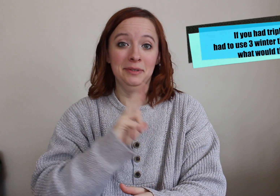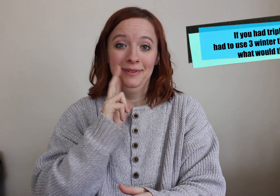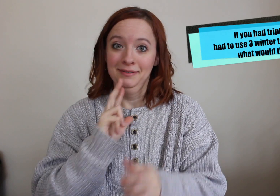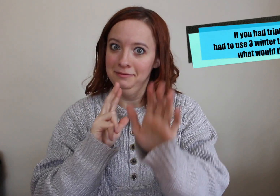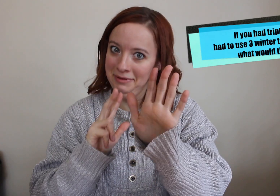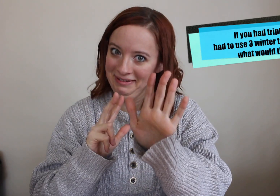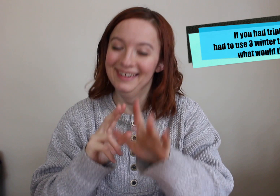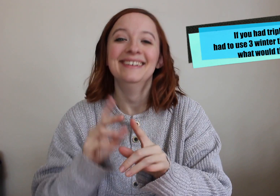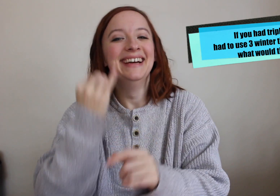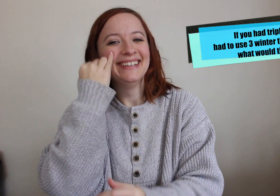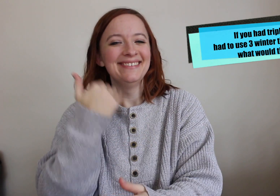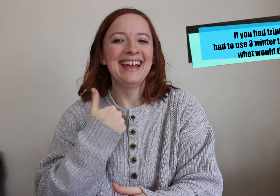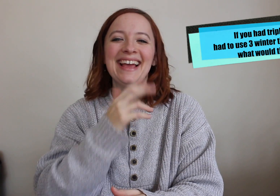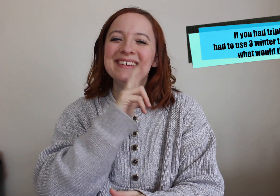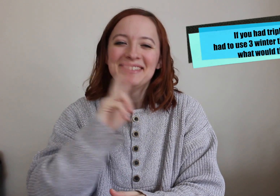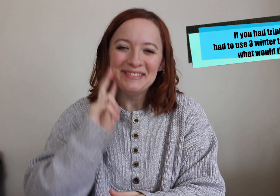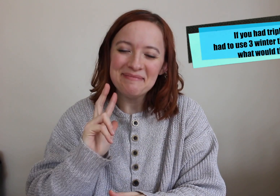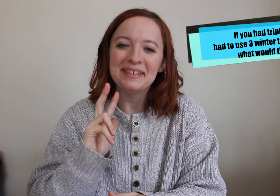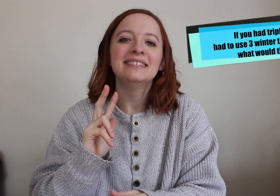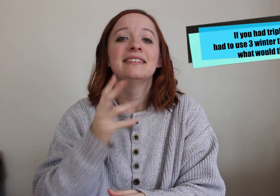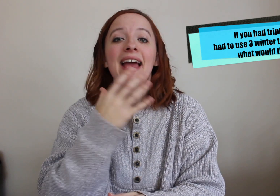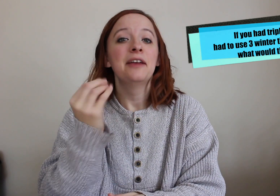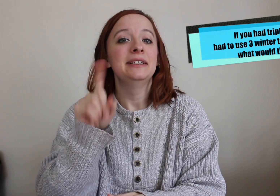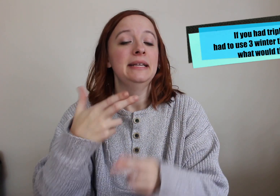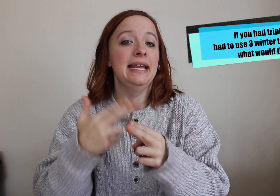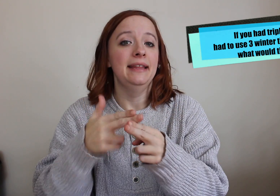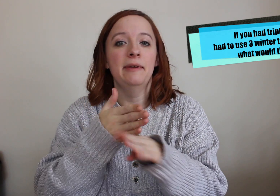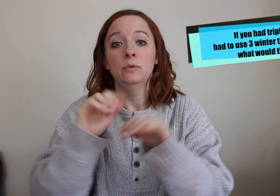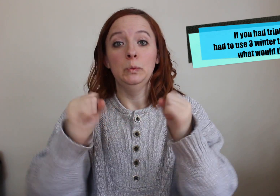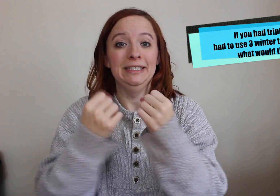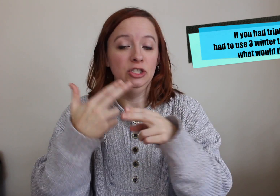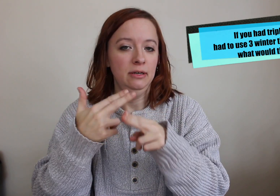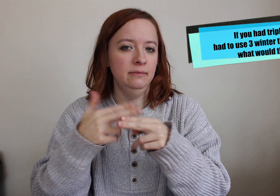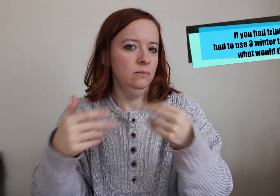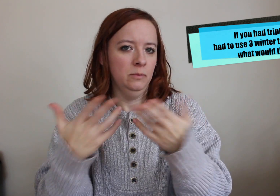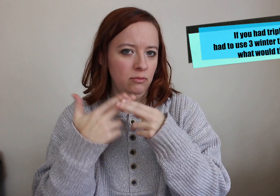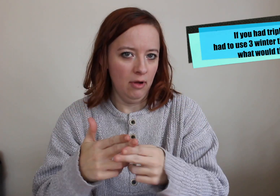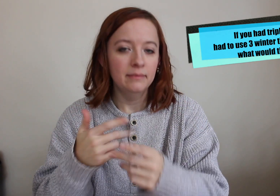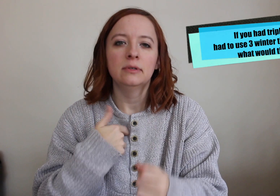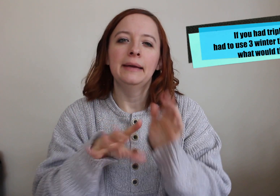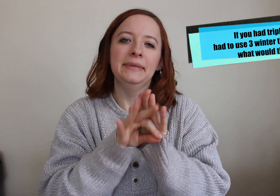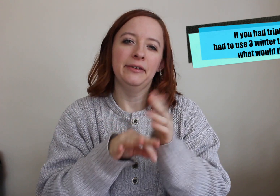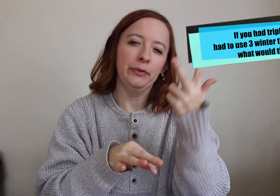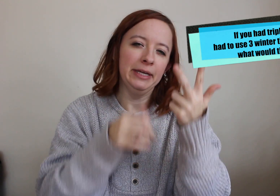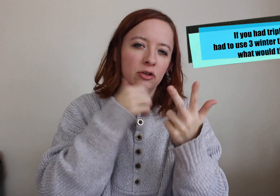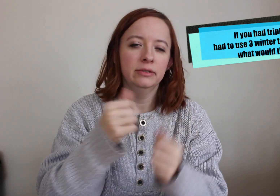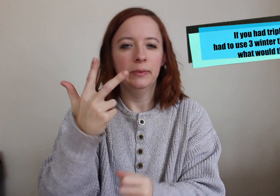If I had triplets, and had to use 3 winter-themed names, what would they be? So I